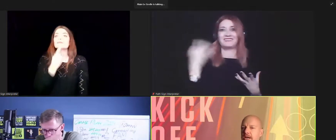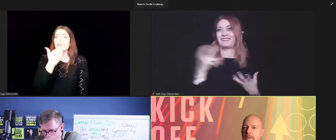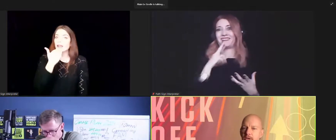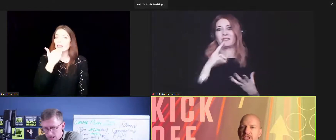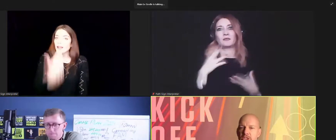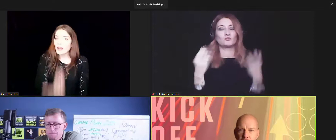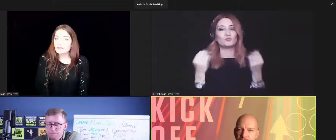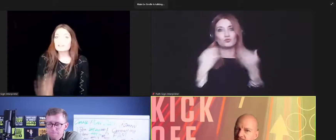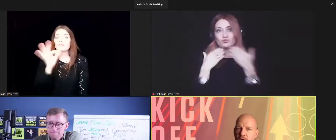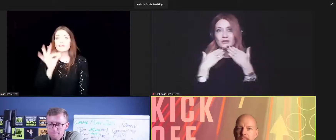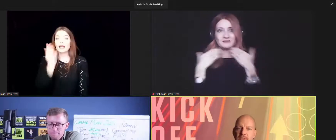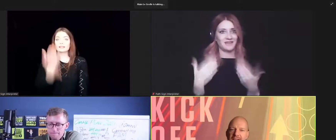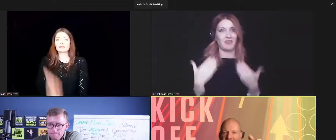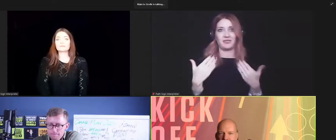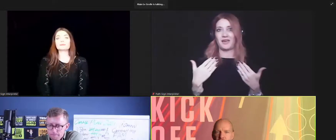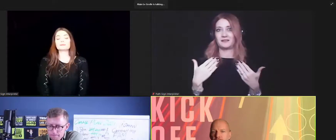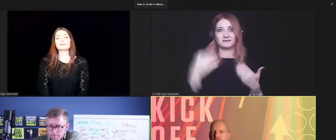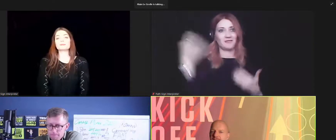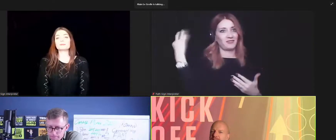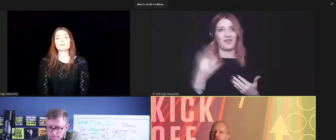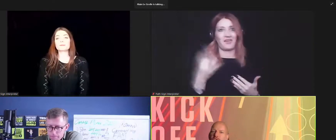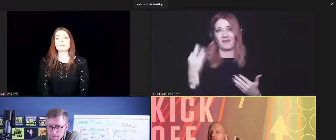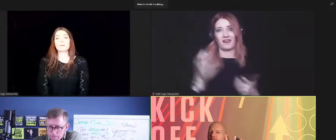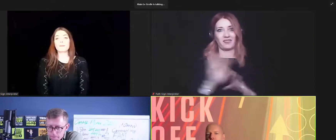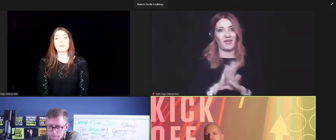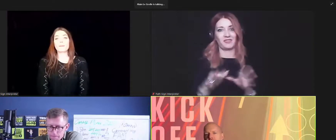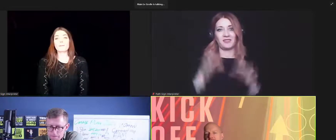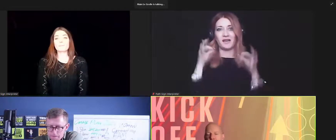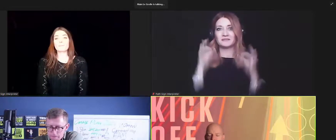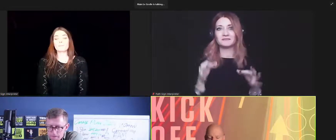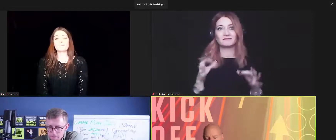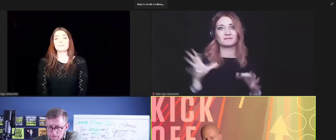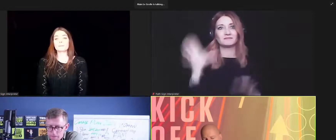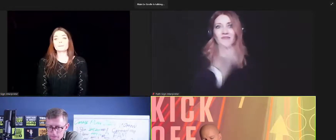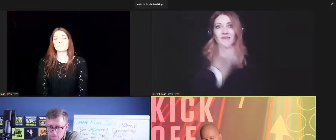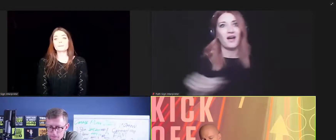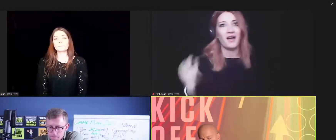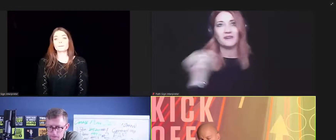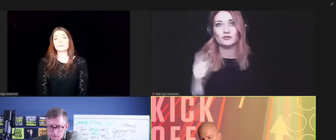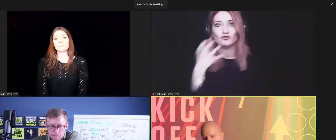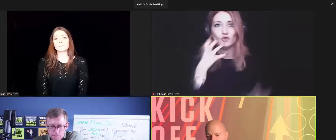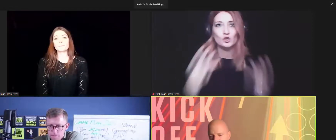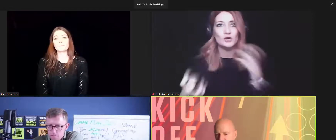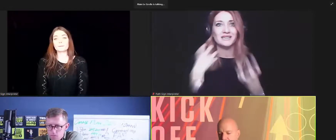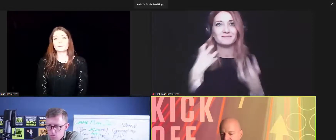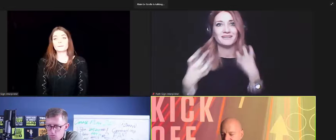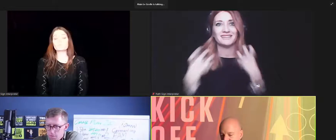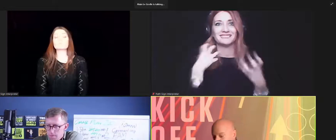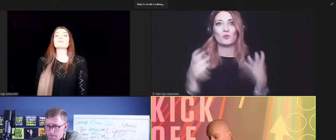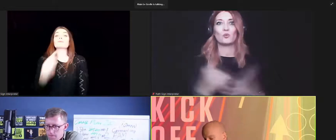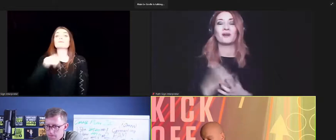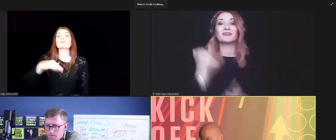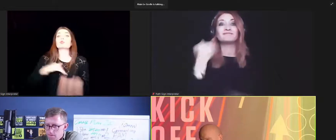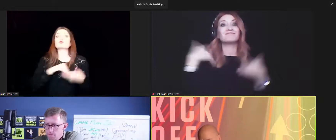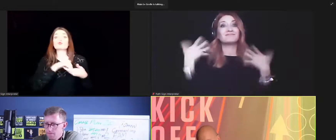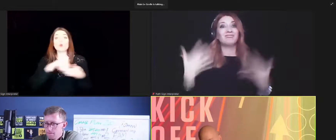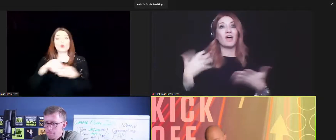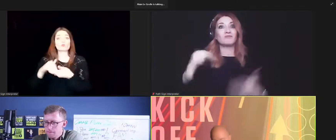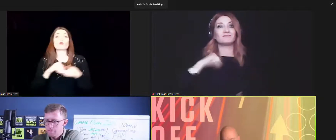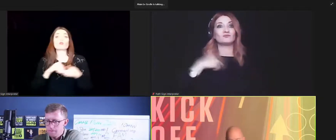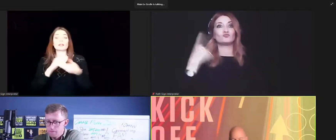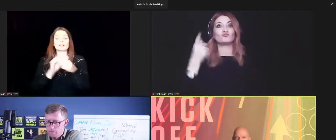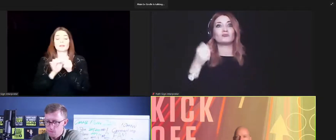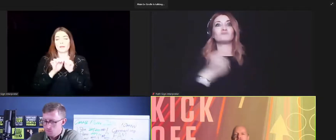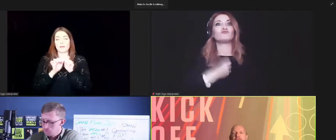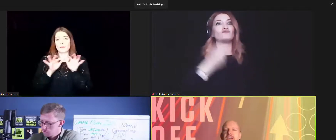we are a disruptive company, I have a surprise. I'm just coming in 1 minute to you guys to talk about the surprise. And I need to say thank you to Frazer,